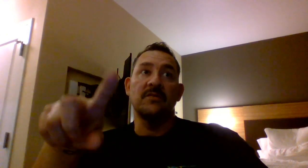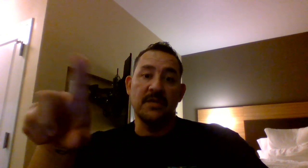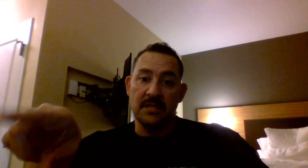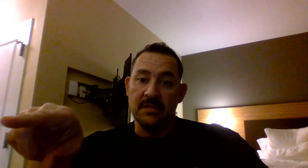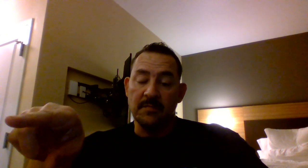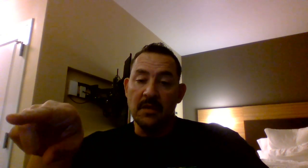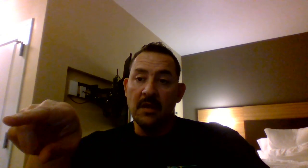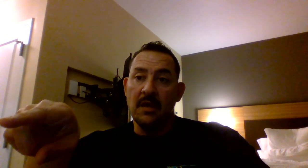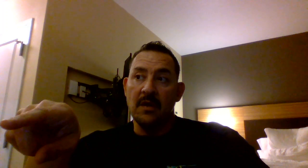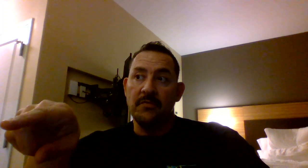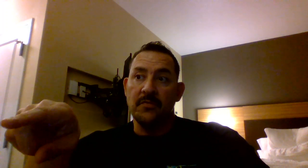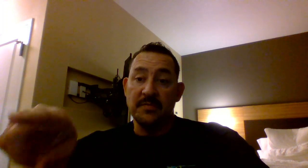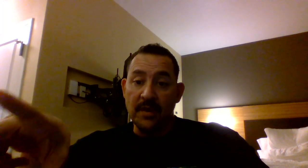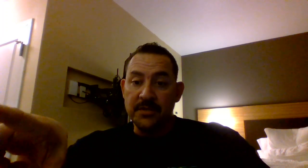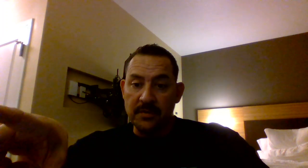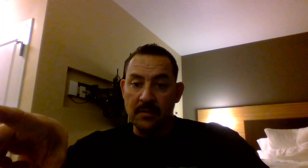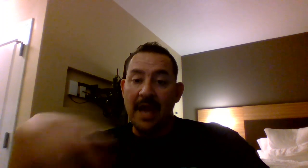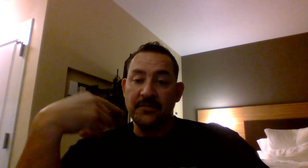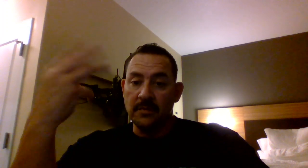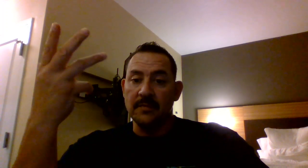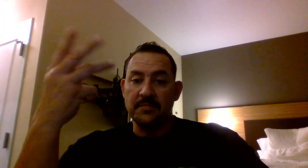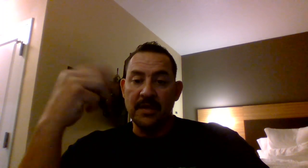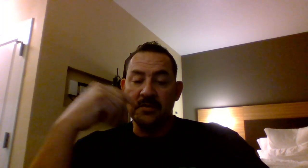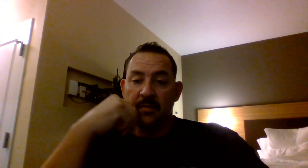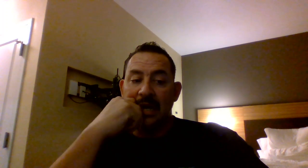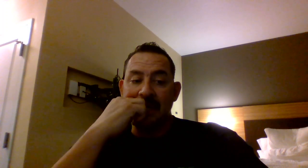ventilatory system through respiration, actual respiration of the body.